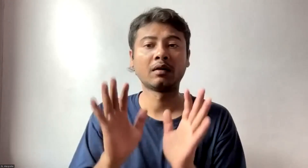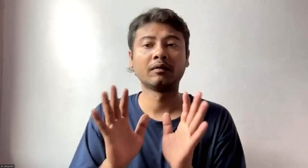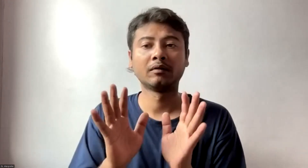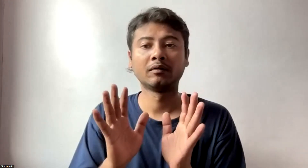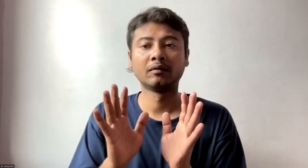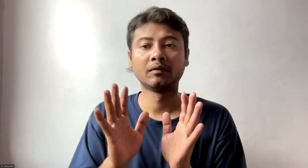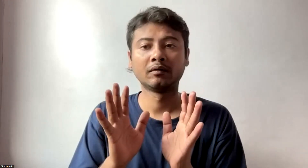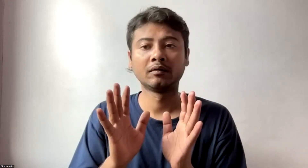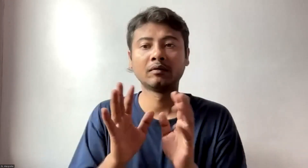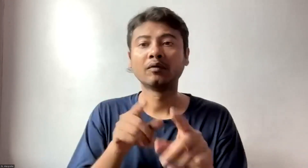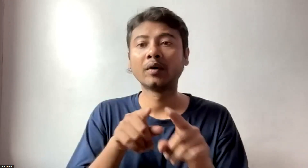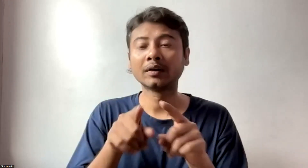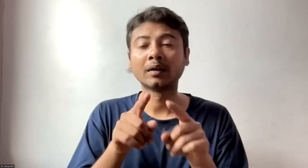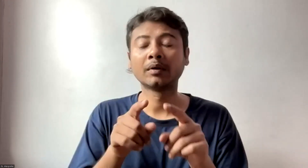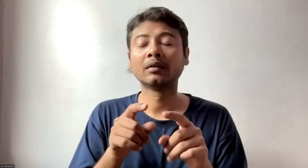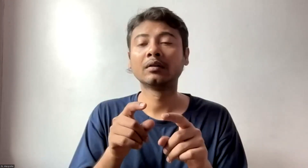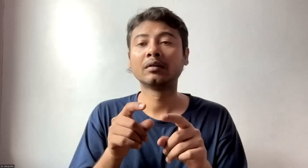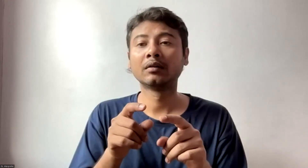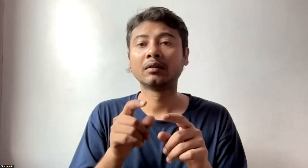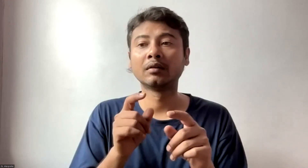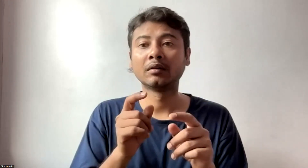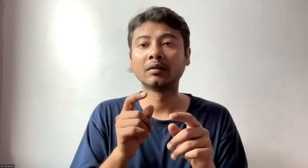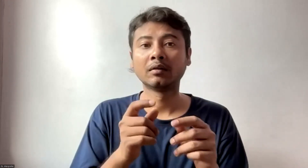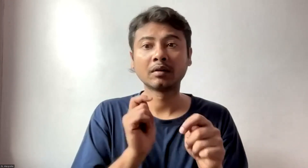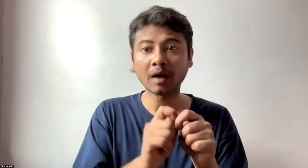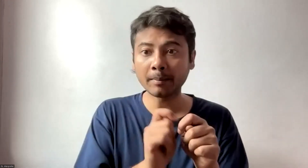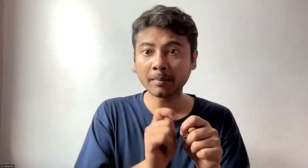is not affected by these three modes.